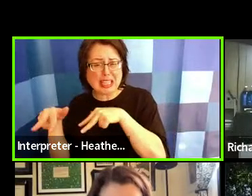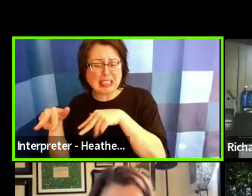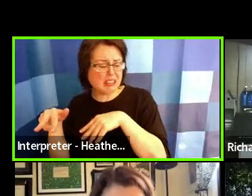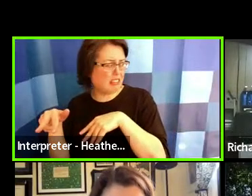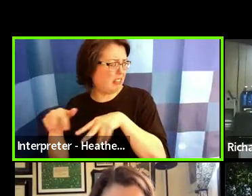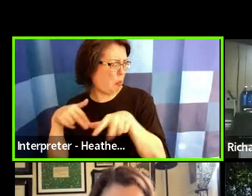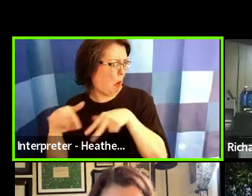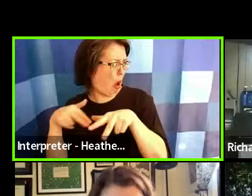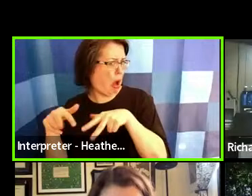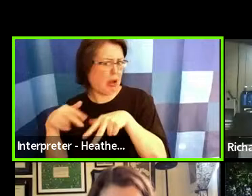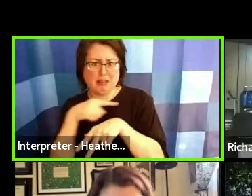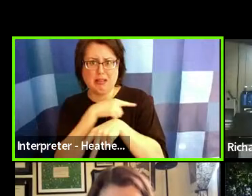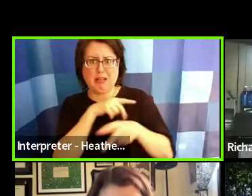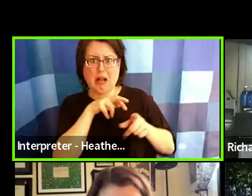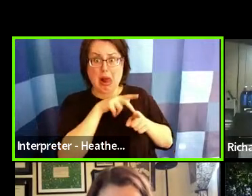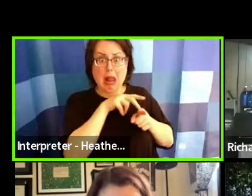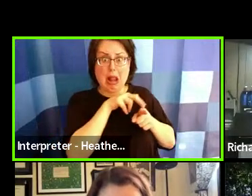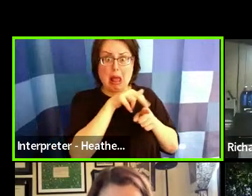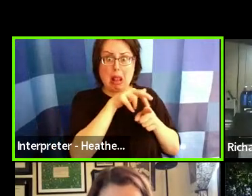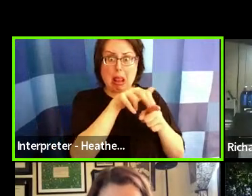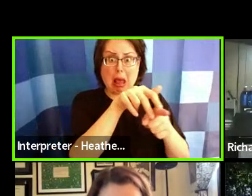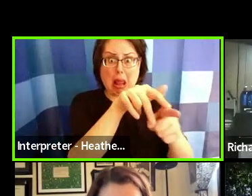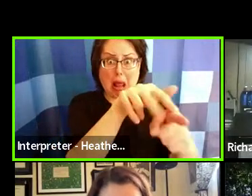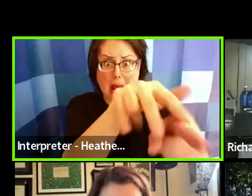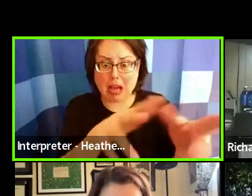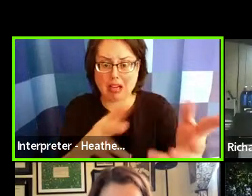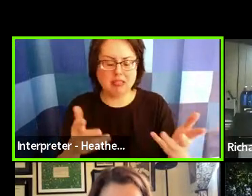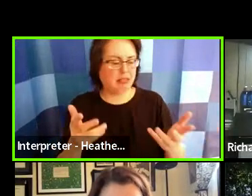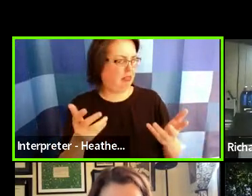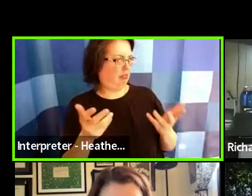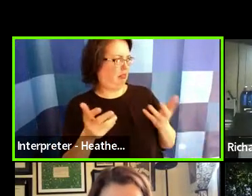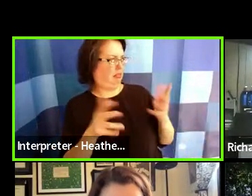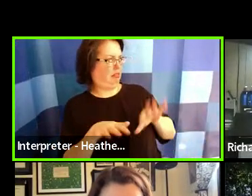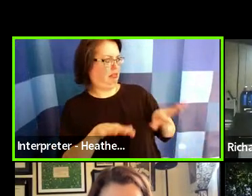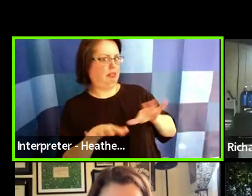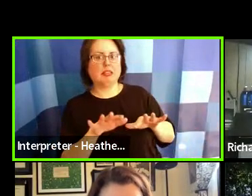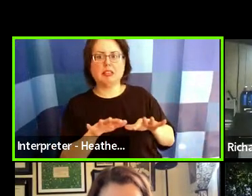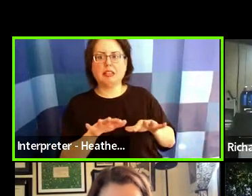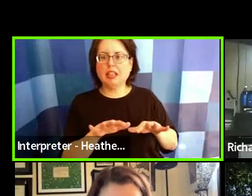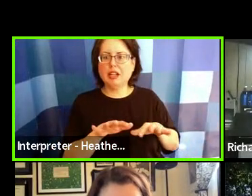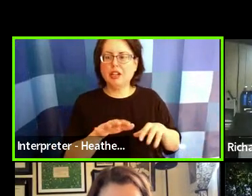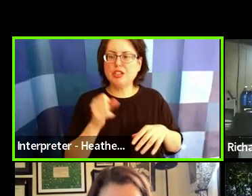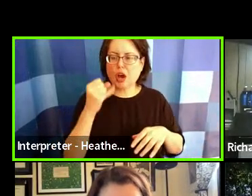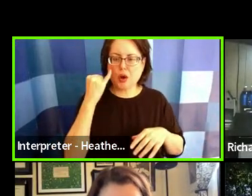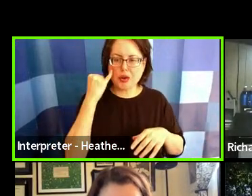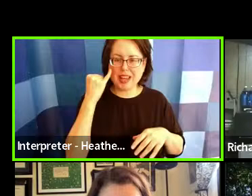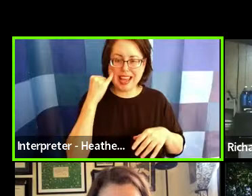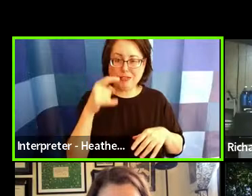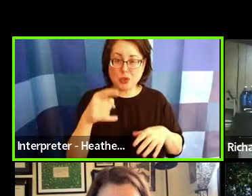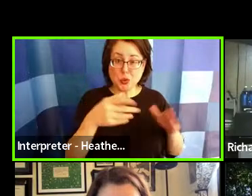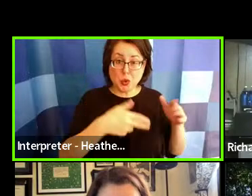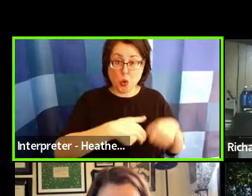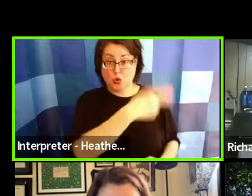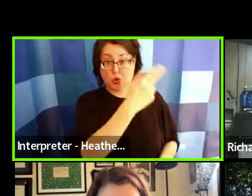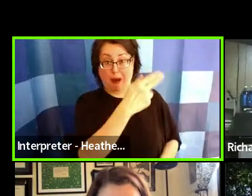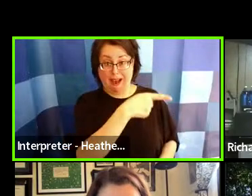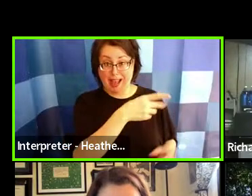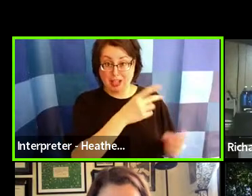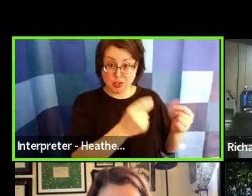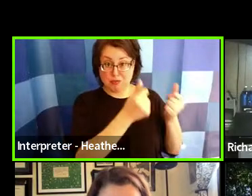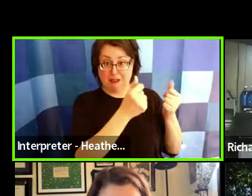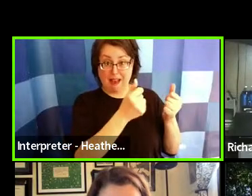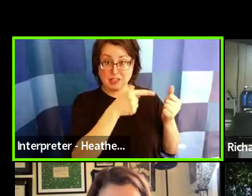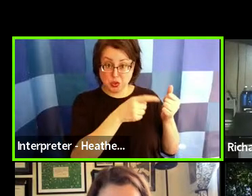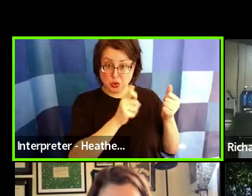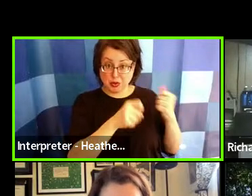normal walking speed average? And if you get above a certain mile per hour, can we start